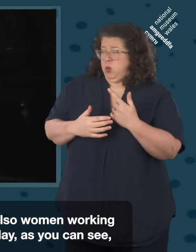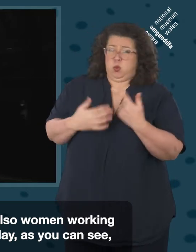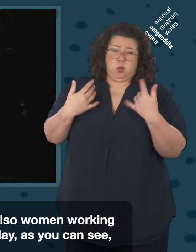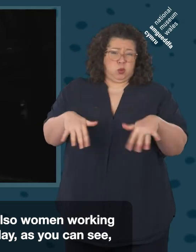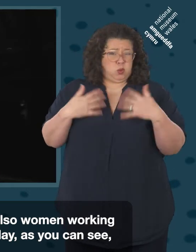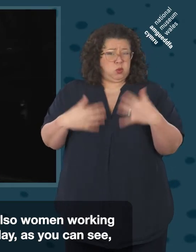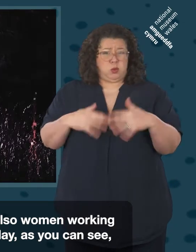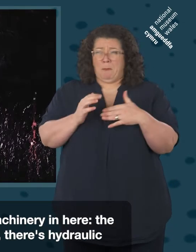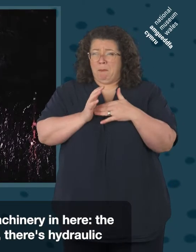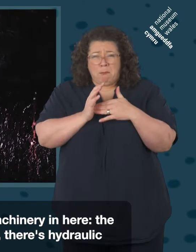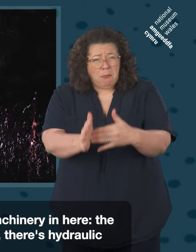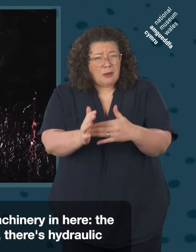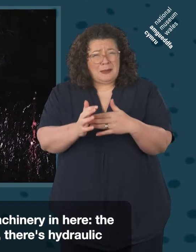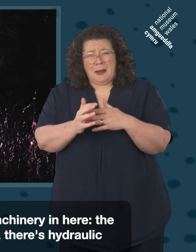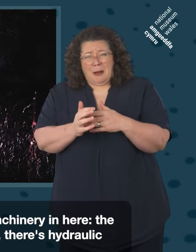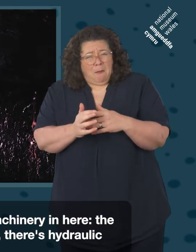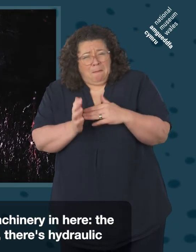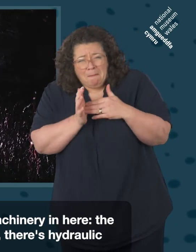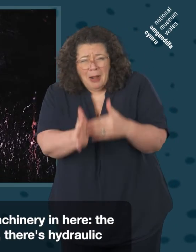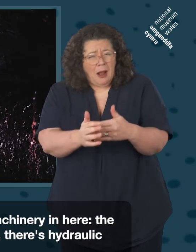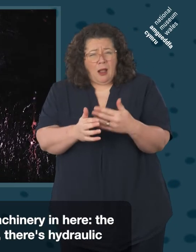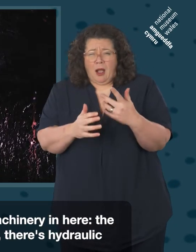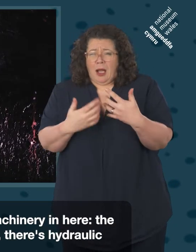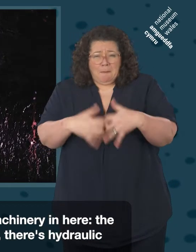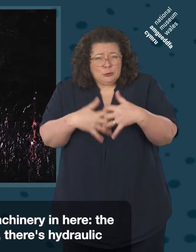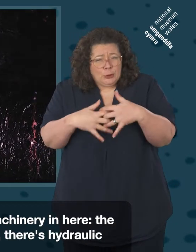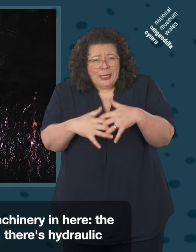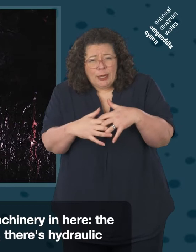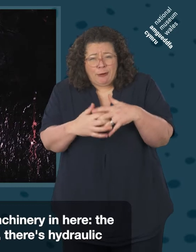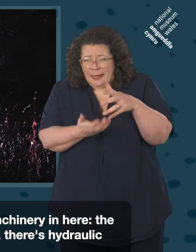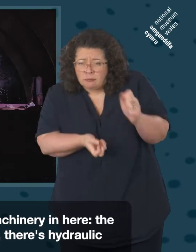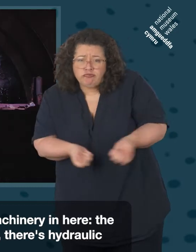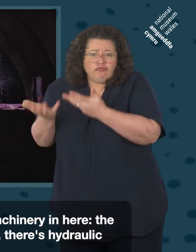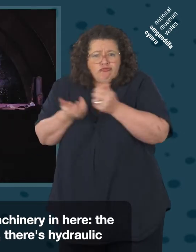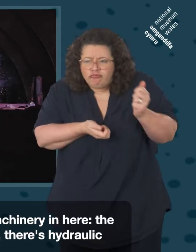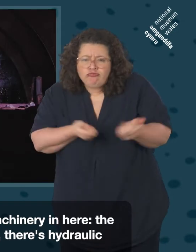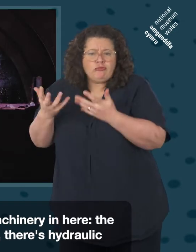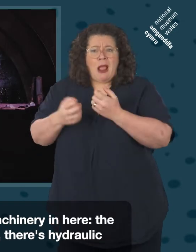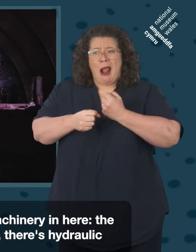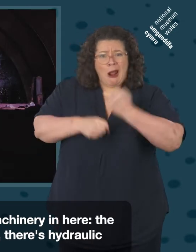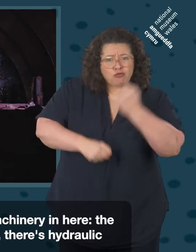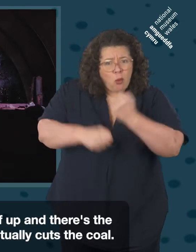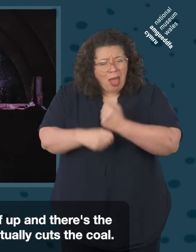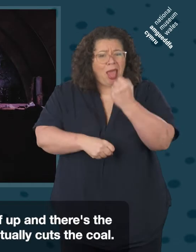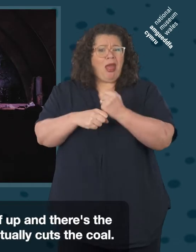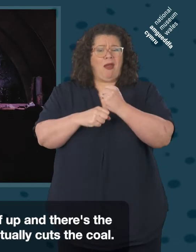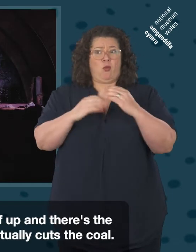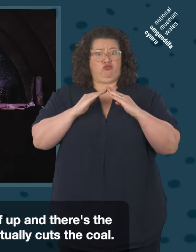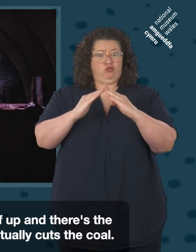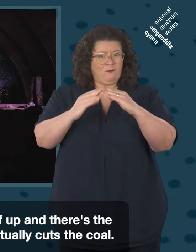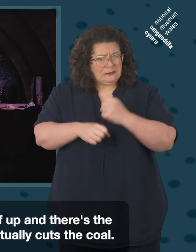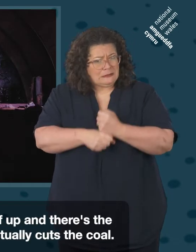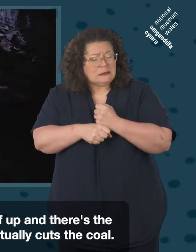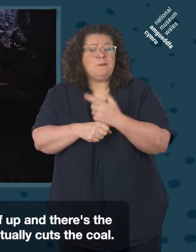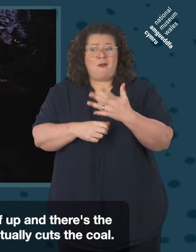today, as you can see, there's multi-million pound machinery in there. The conveyor takes the coal out. There's hydraulic machinery for